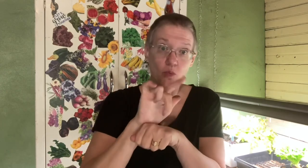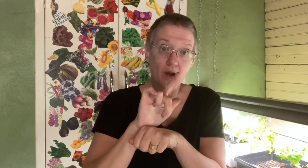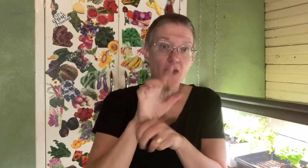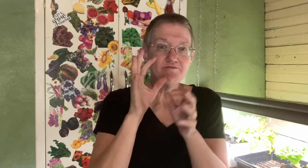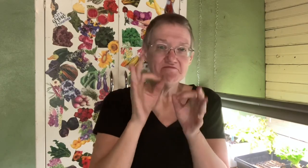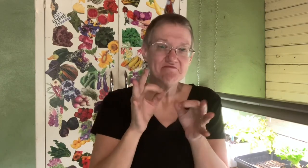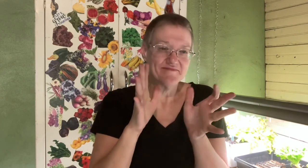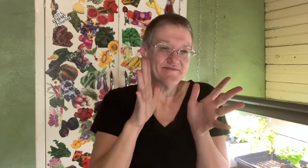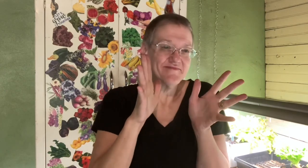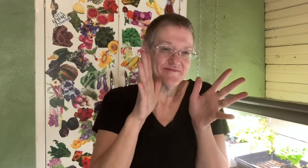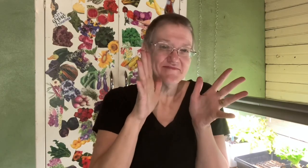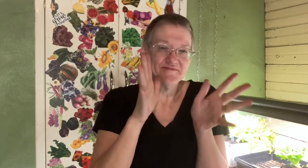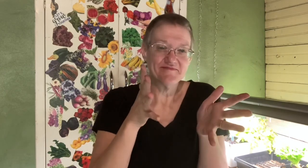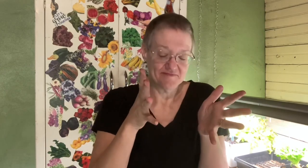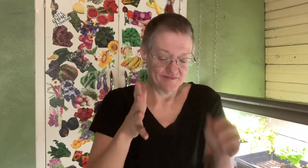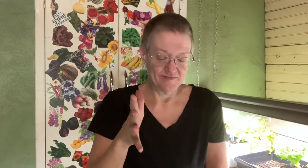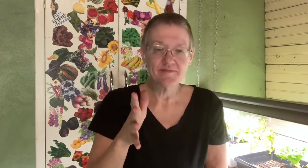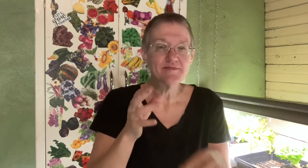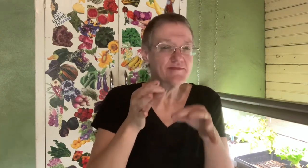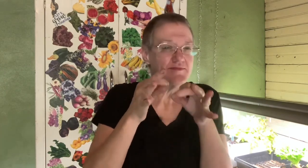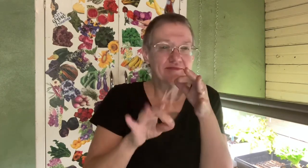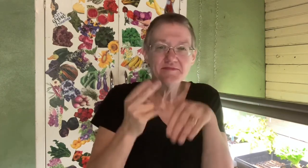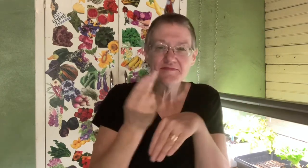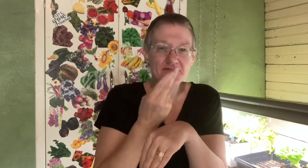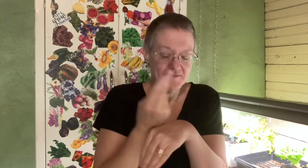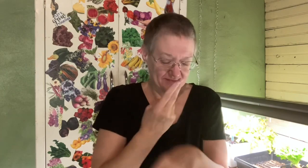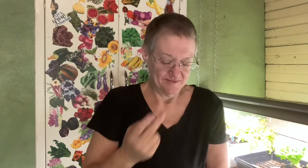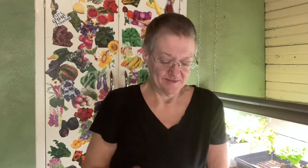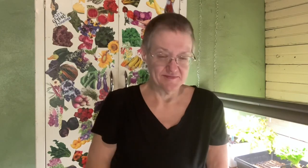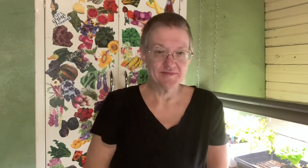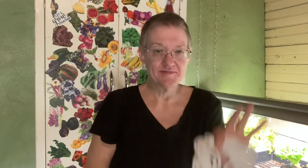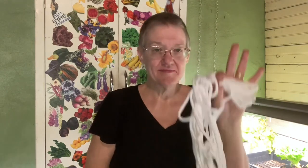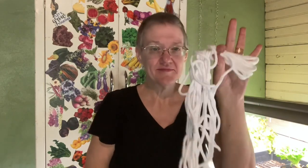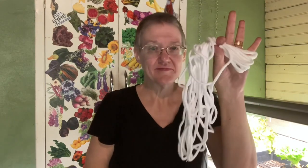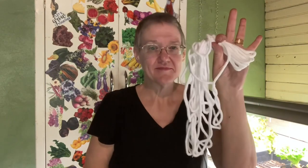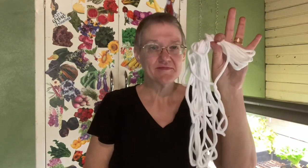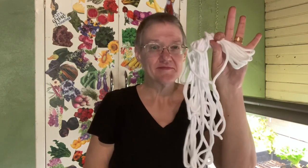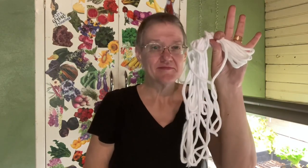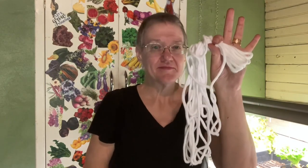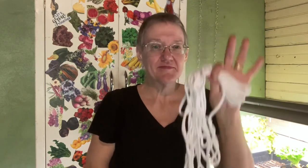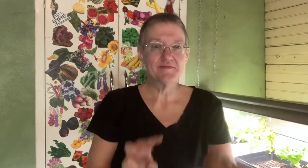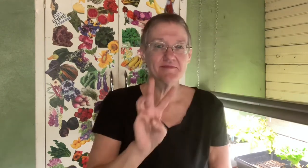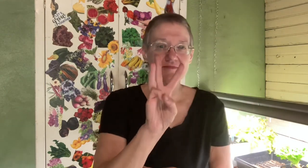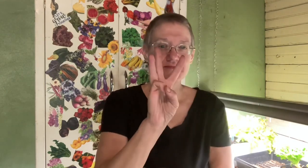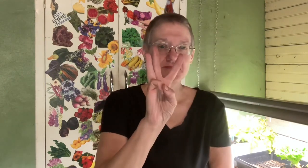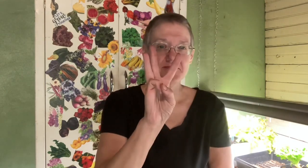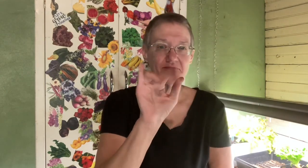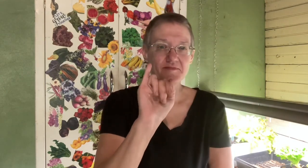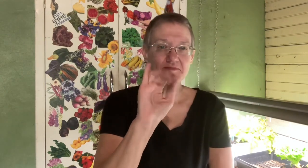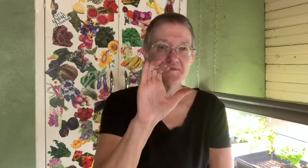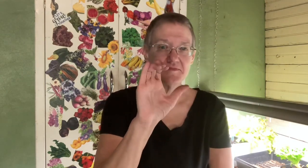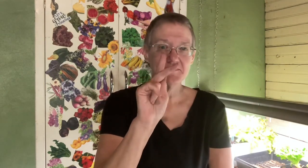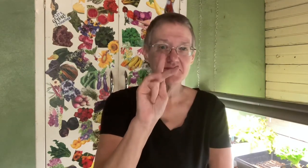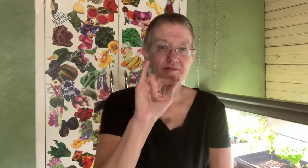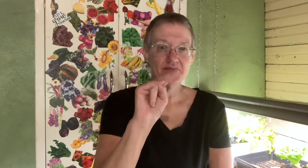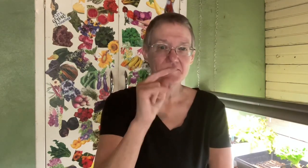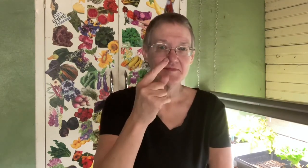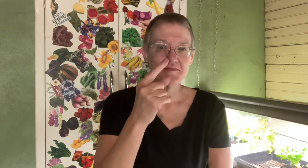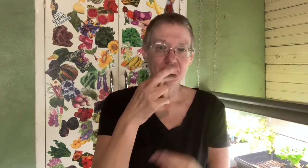it worked really well. So I'm just going to leave it. And I just used this simple wicking